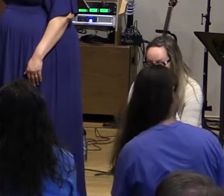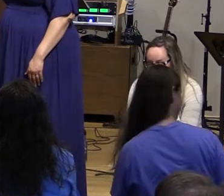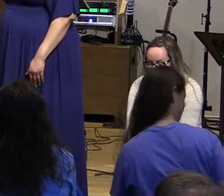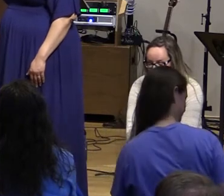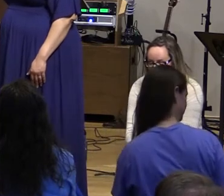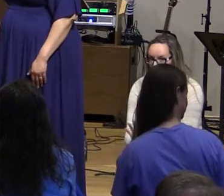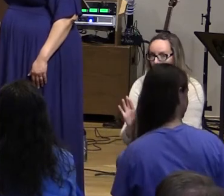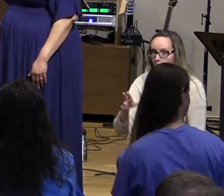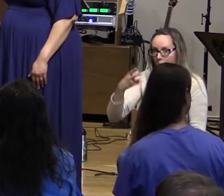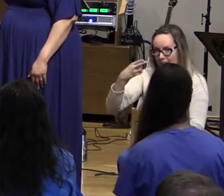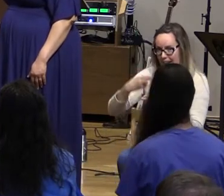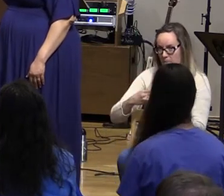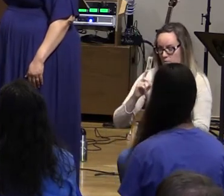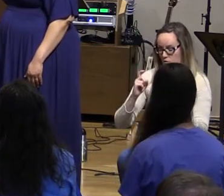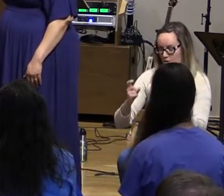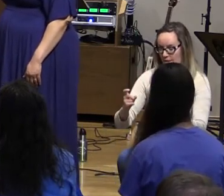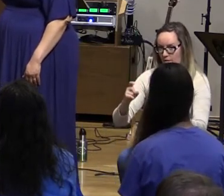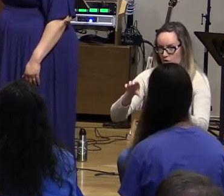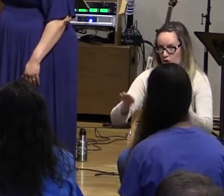What name do you give this child?